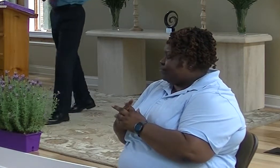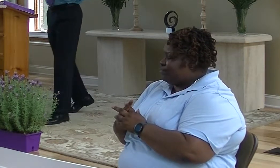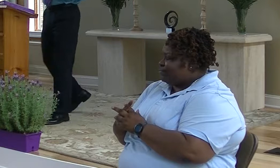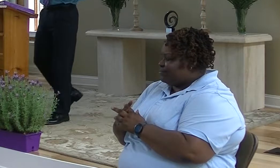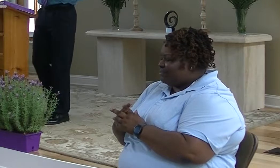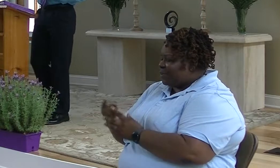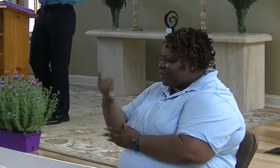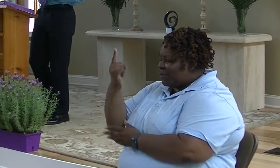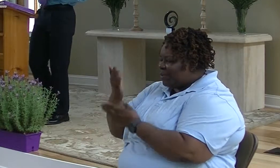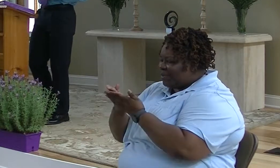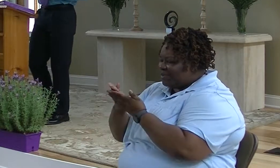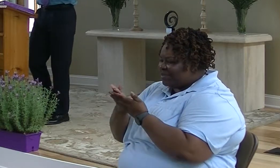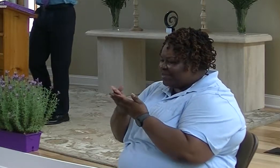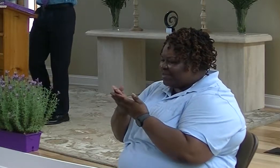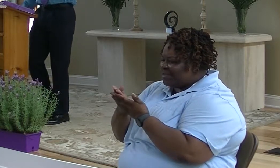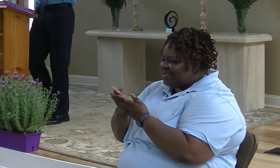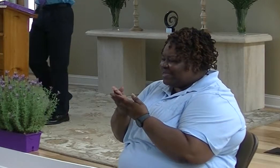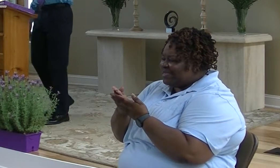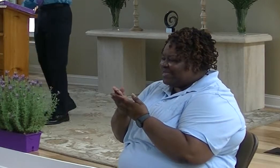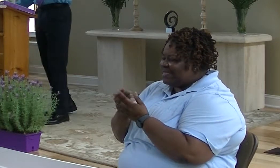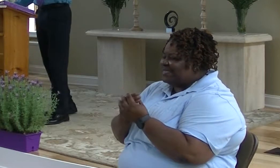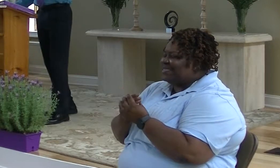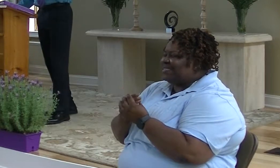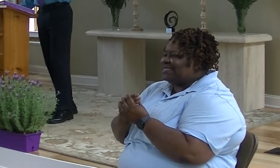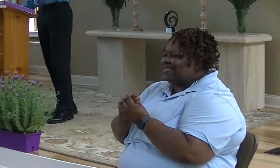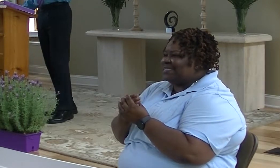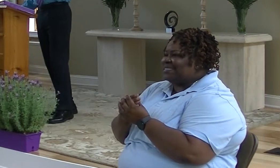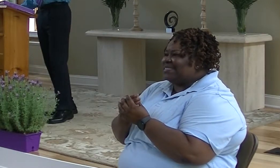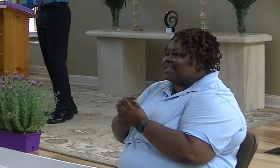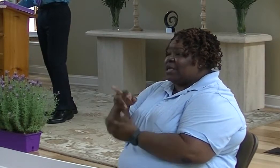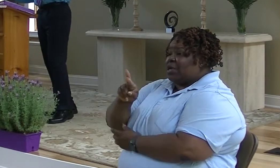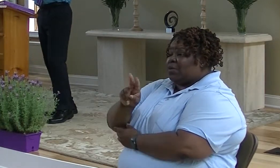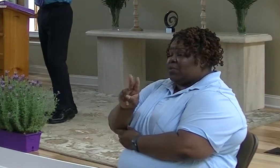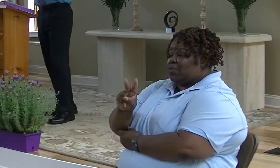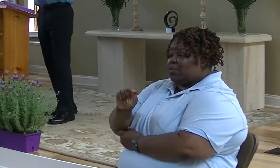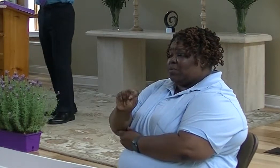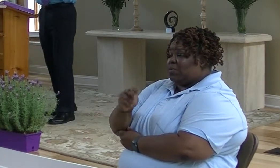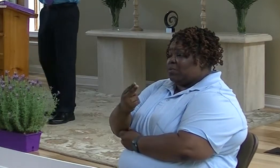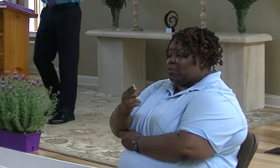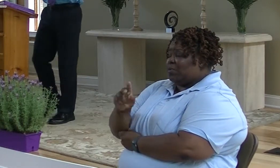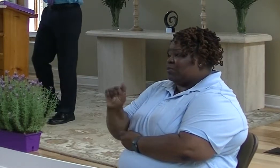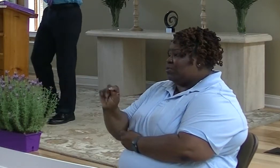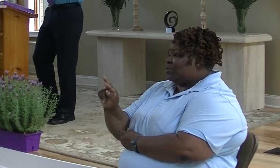One of the things that Ruth, Tracy,